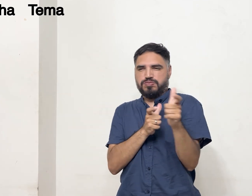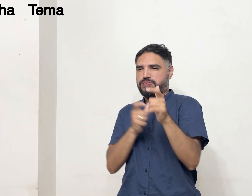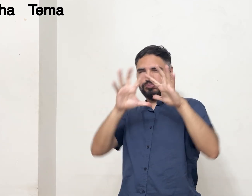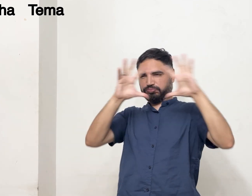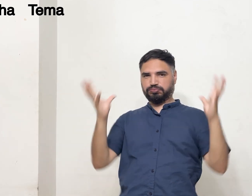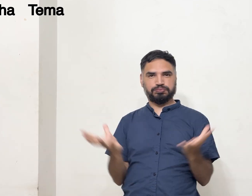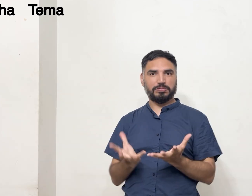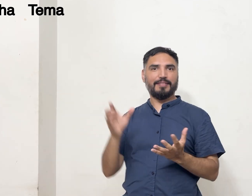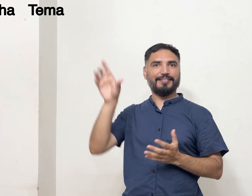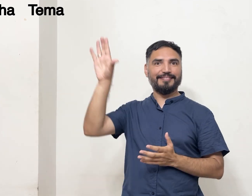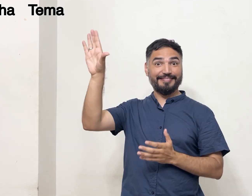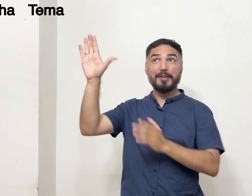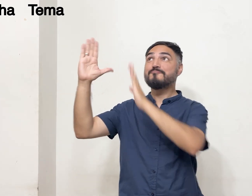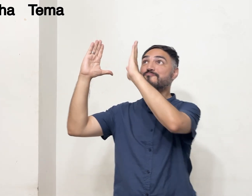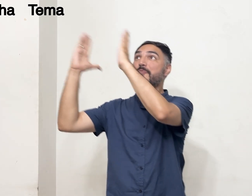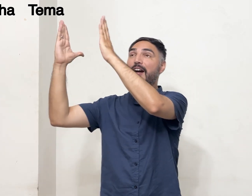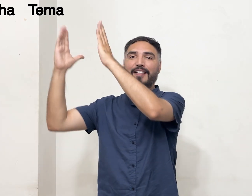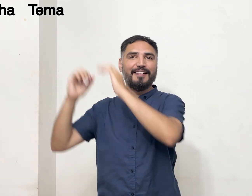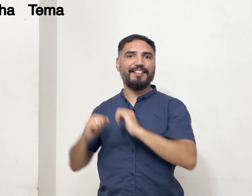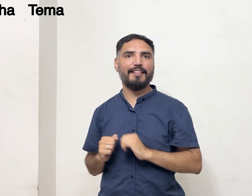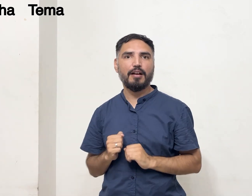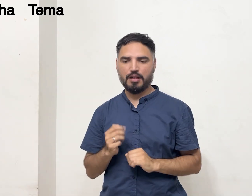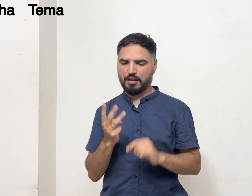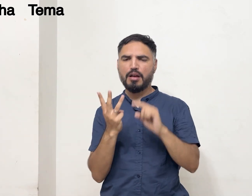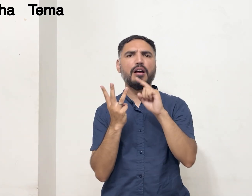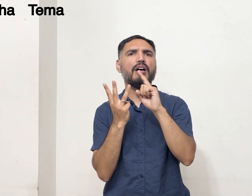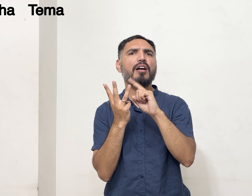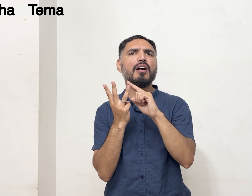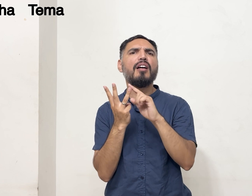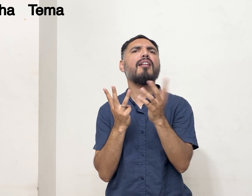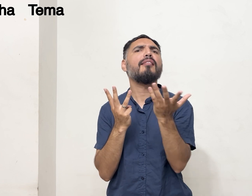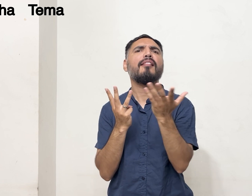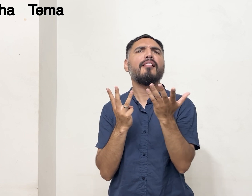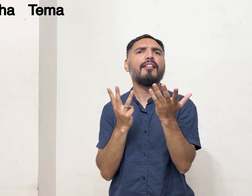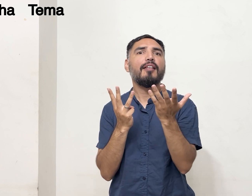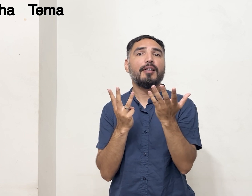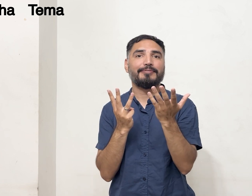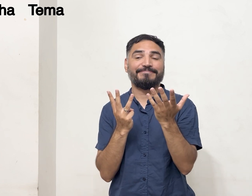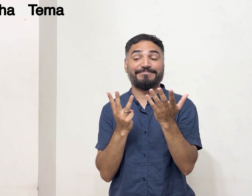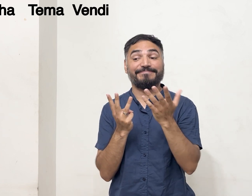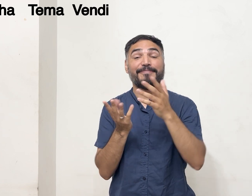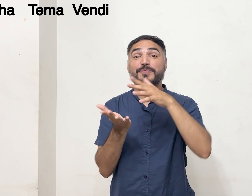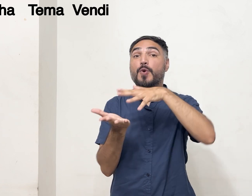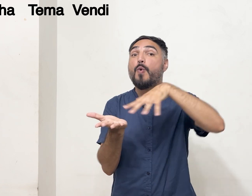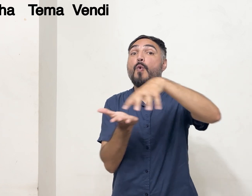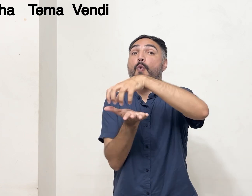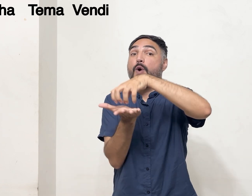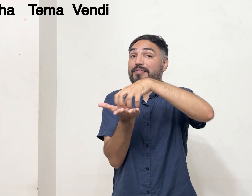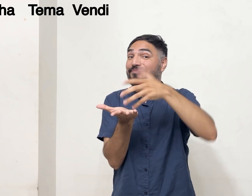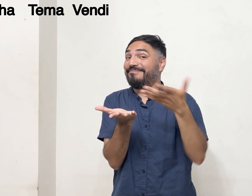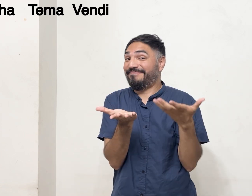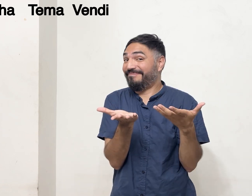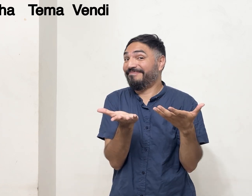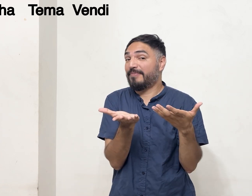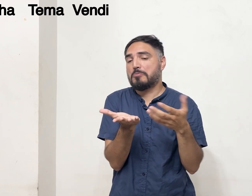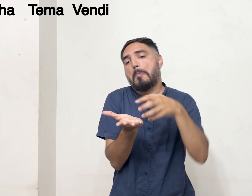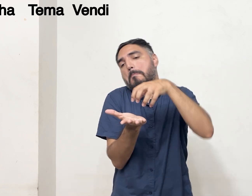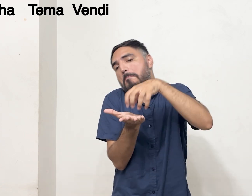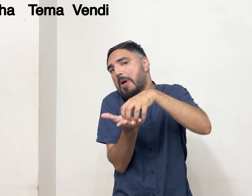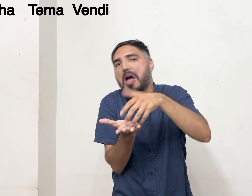That gives us the theme. The third element, what will that be? The place or context. It